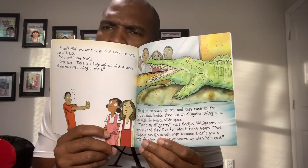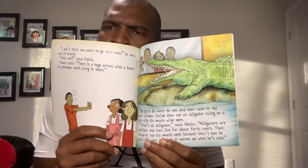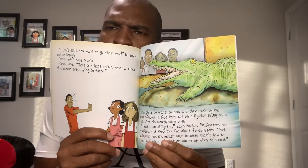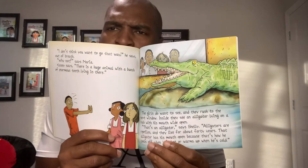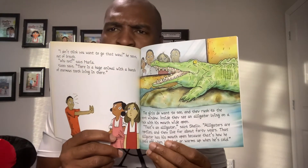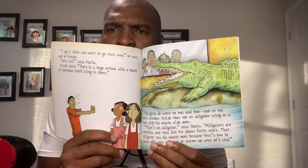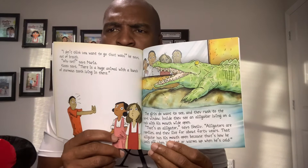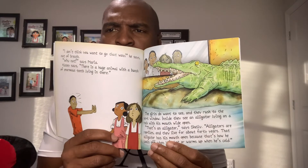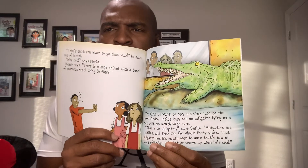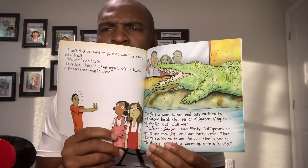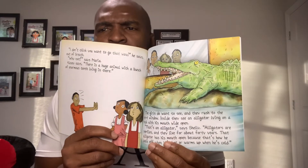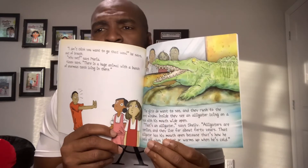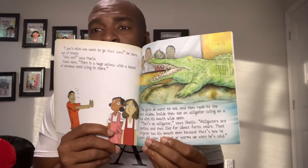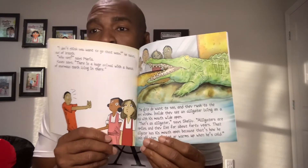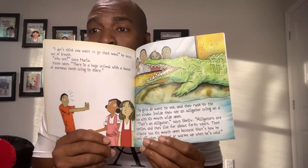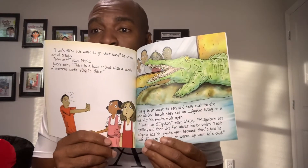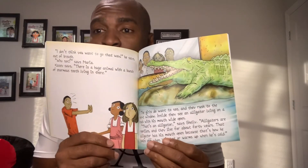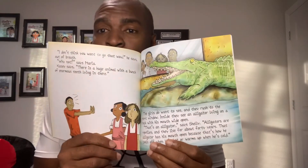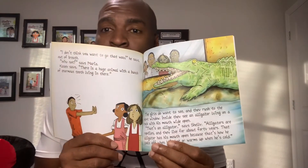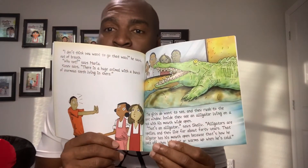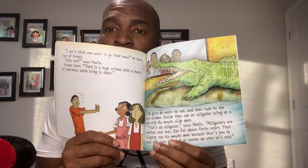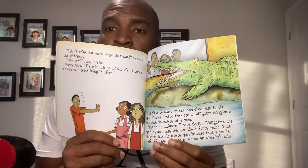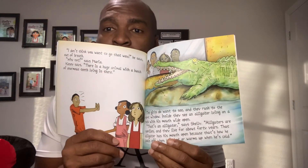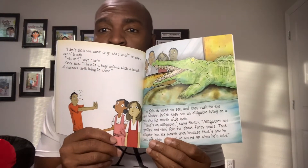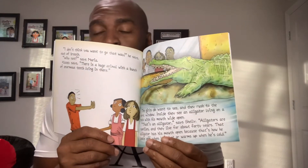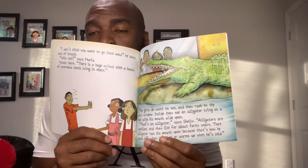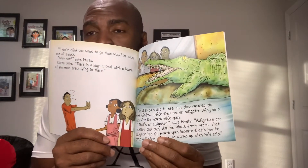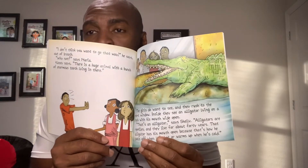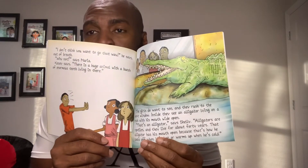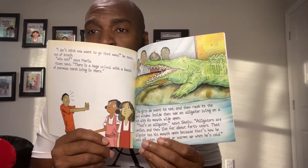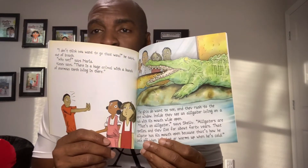40 years. That alligator has its mouth open because that's how